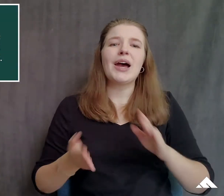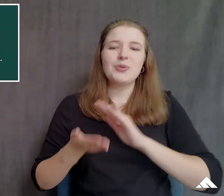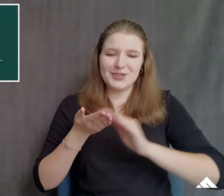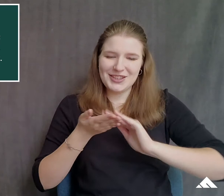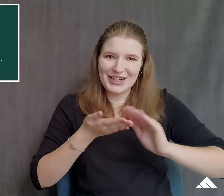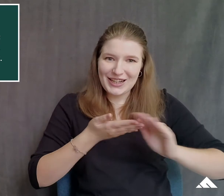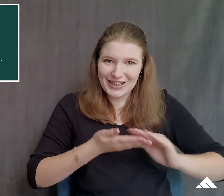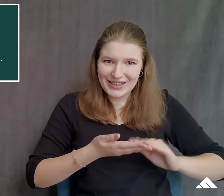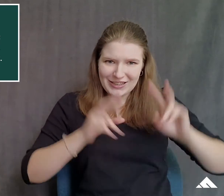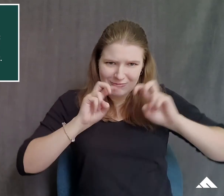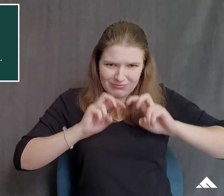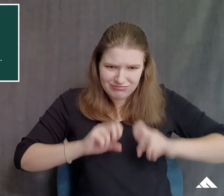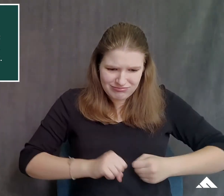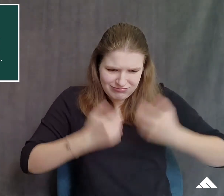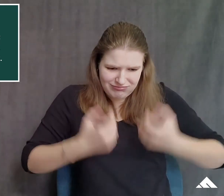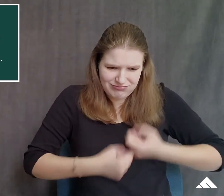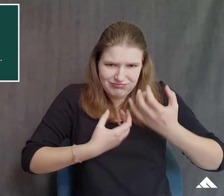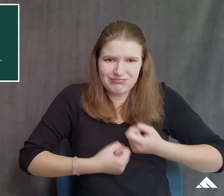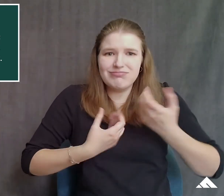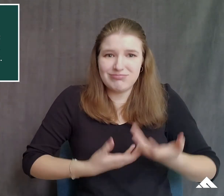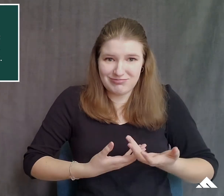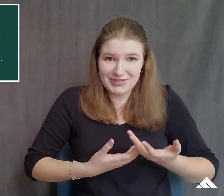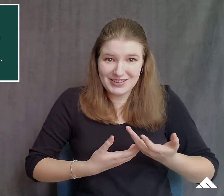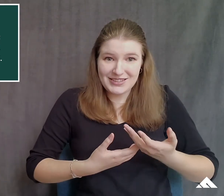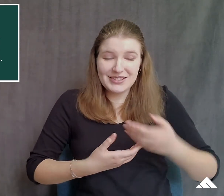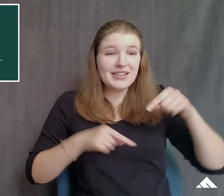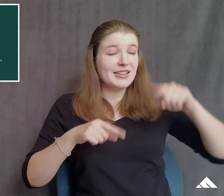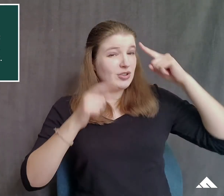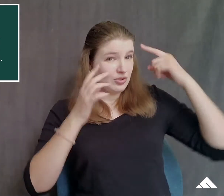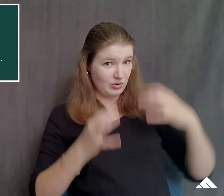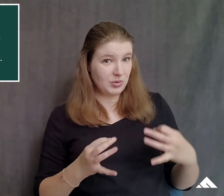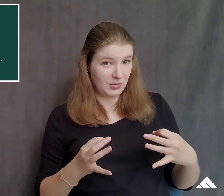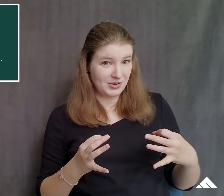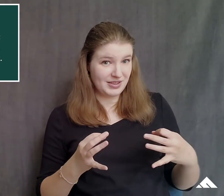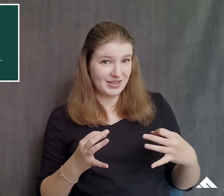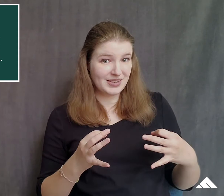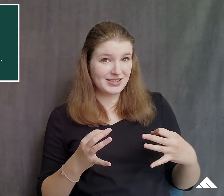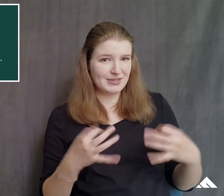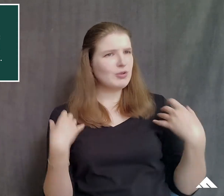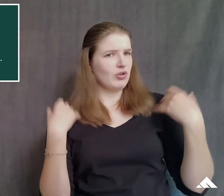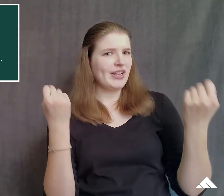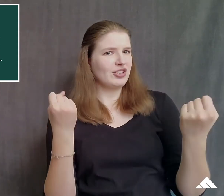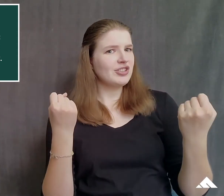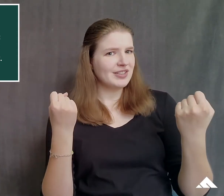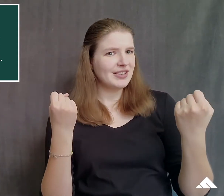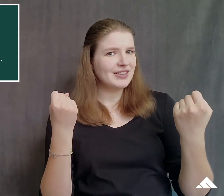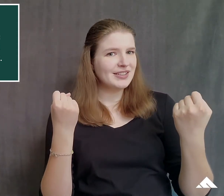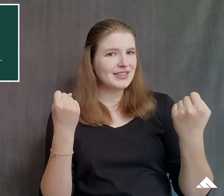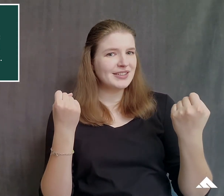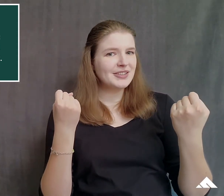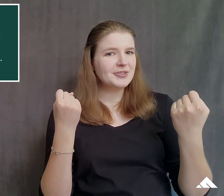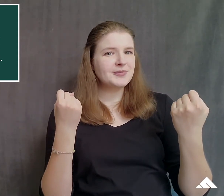house cleaning week. This is the choice we make courageously